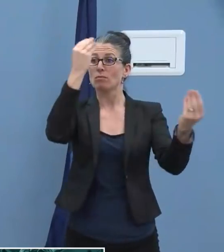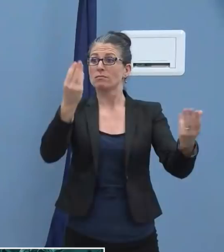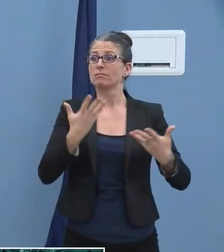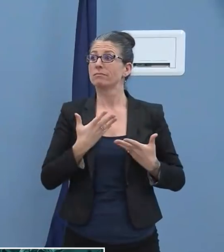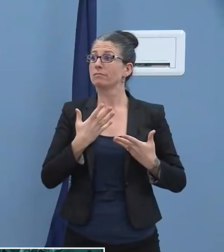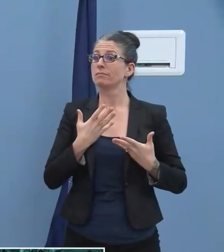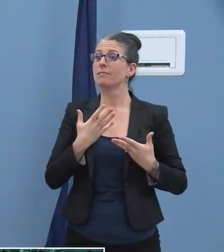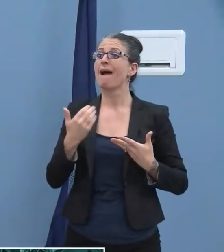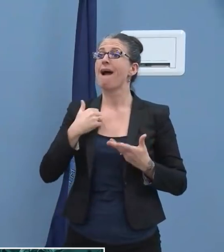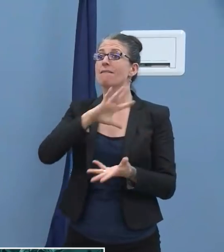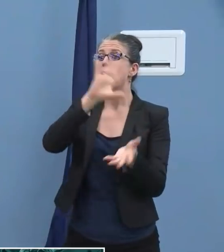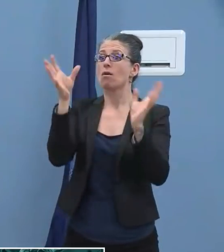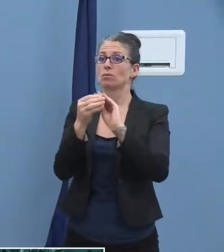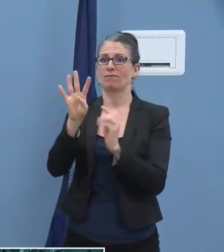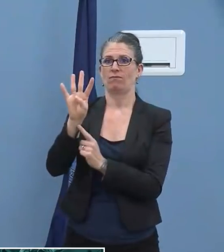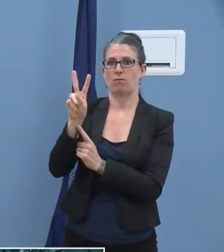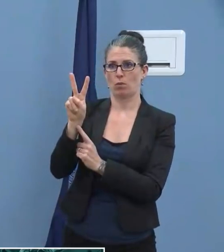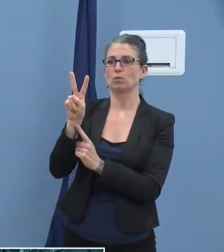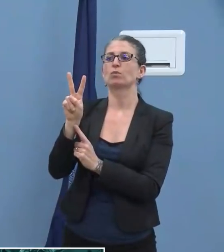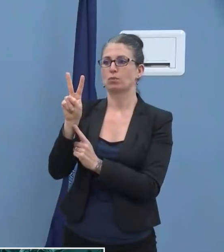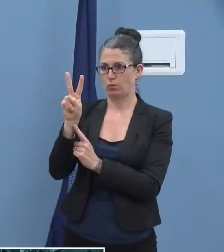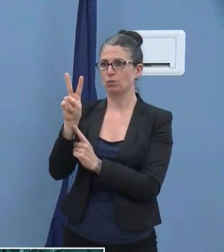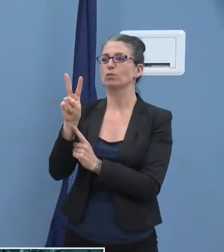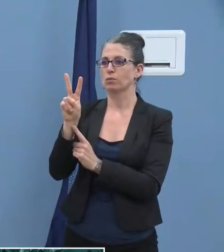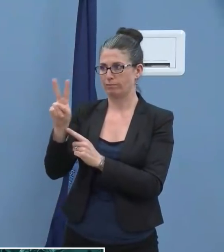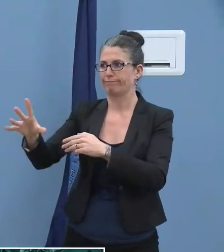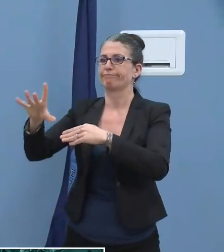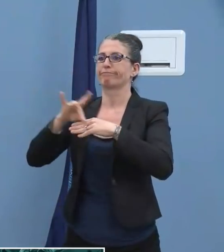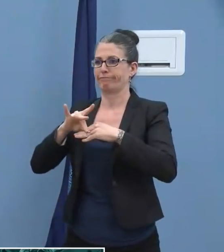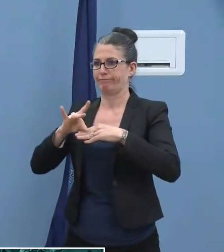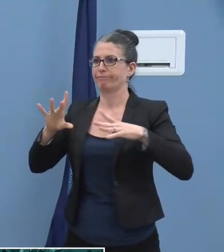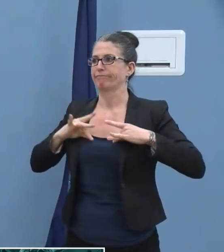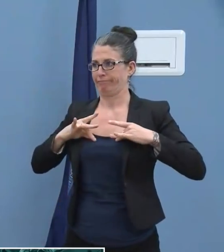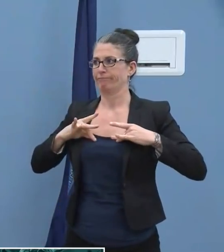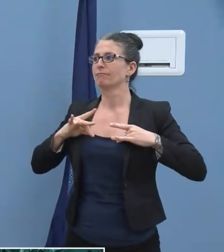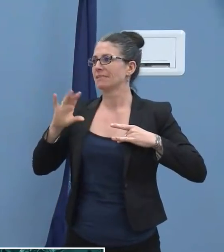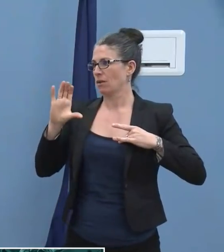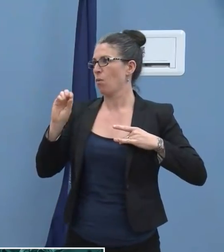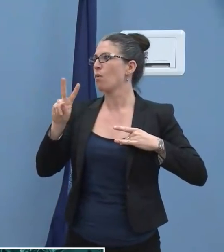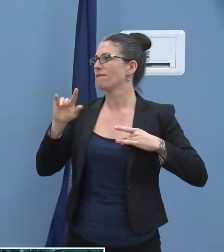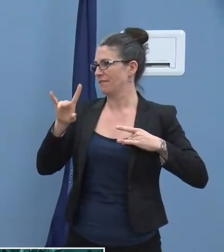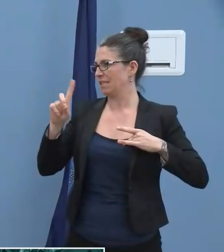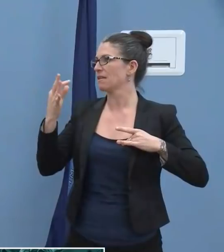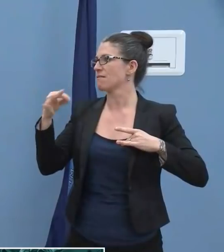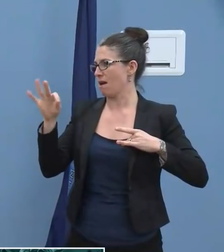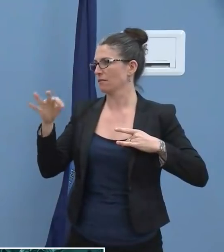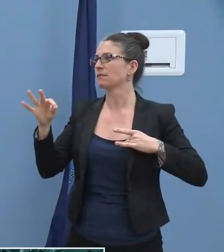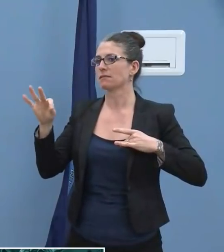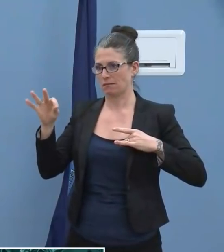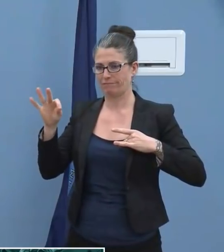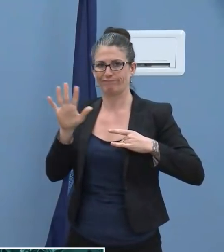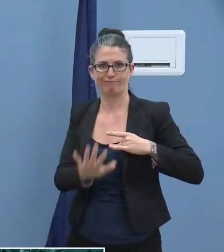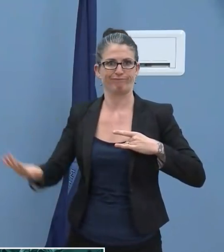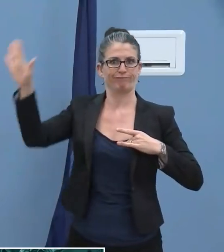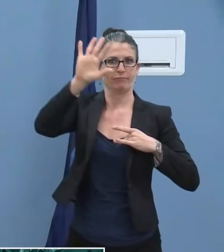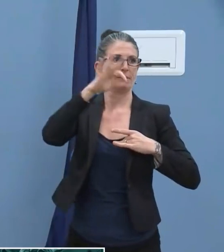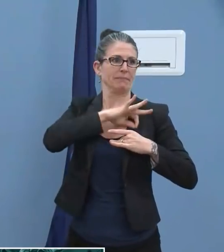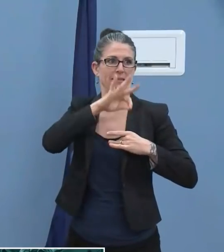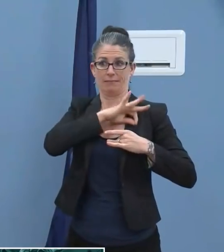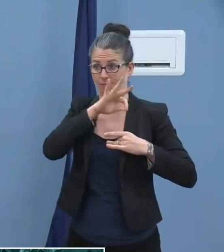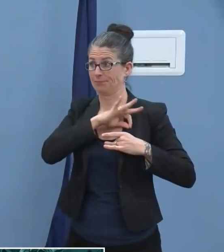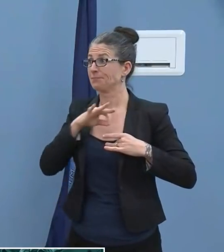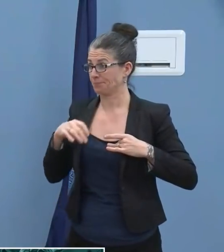of 42 cases of COVID-19 across the state. That includes an increase in 14